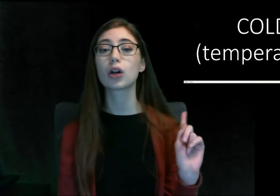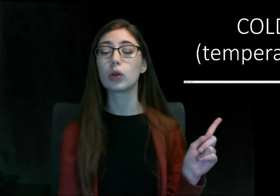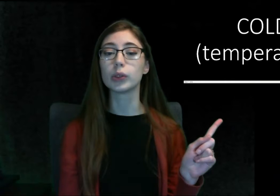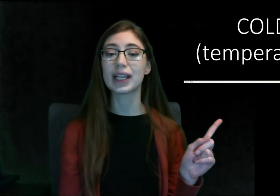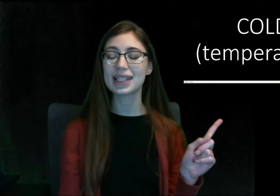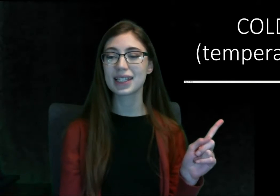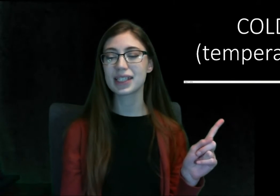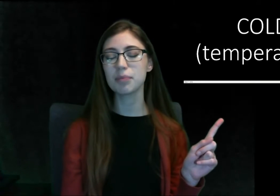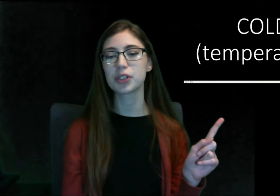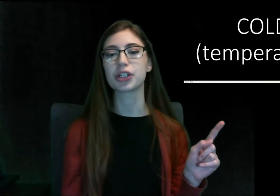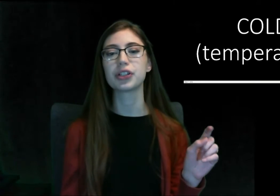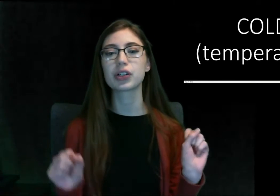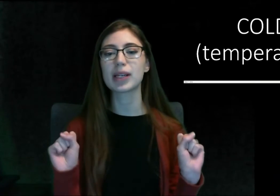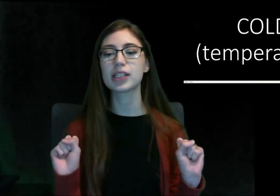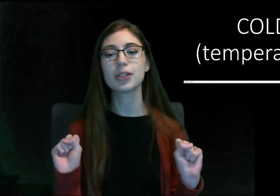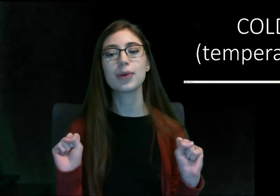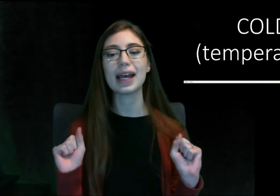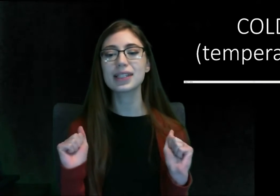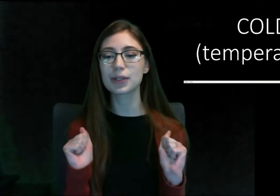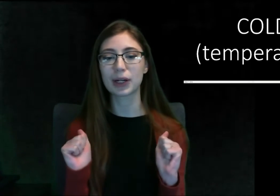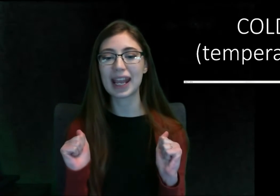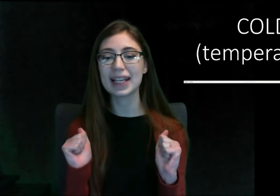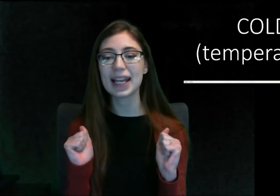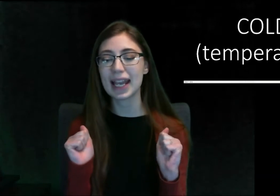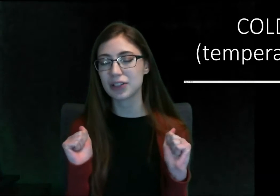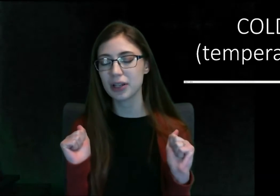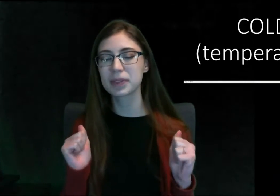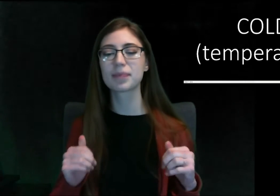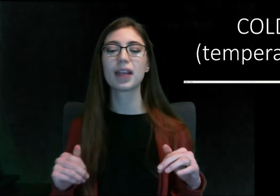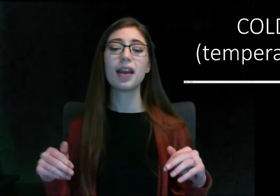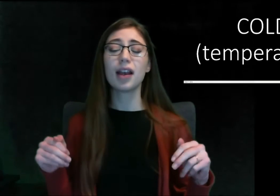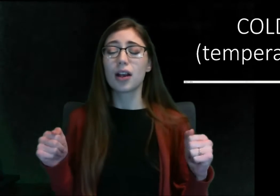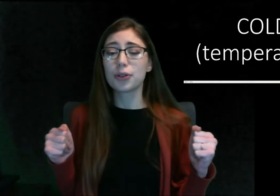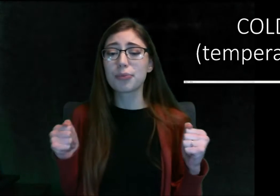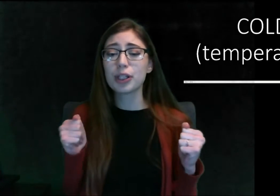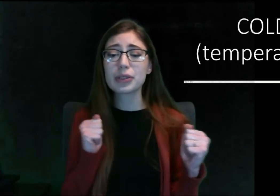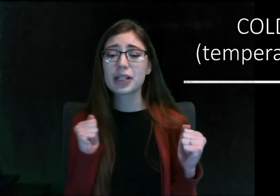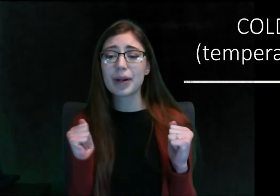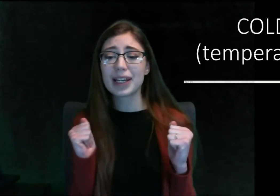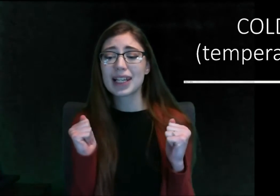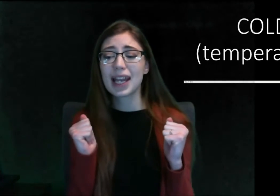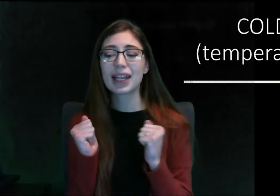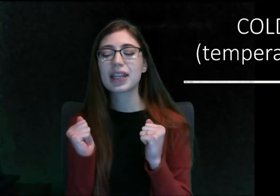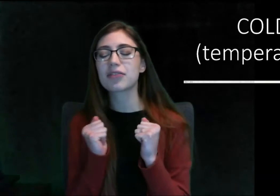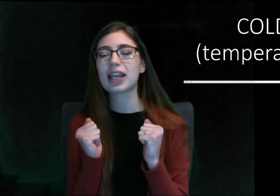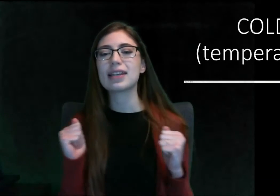Cold as in the temperature. You're going to make 2 S or A hand shapes. Hold them close to your body and give a